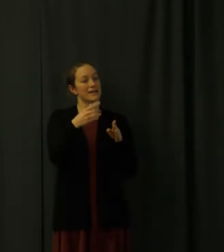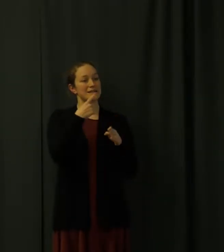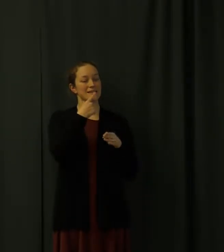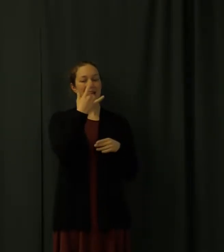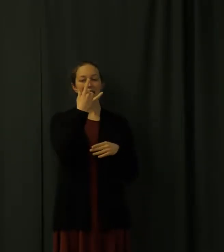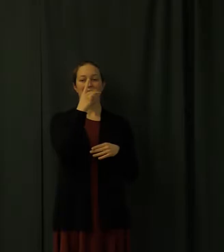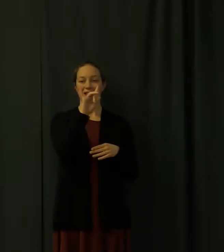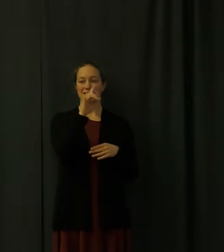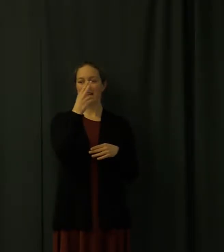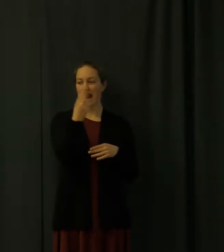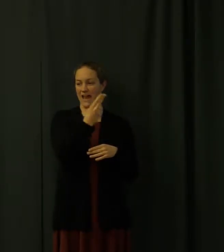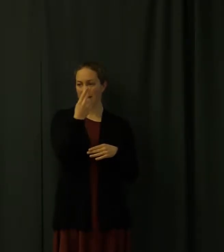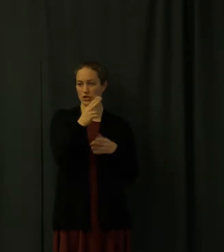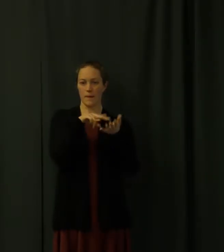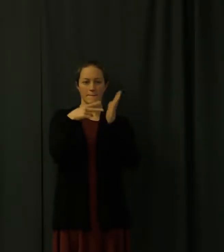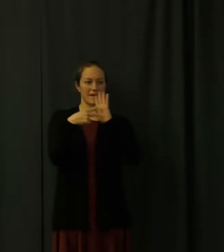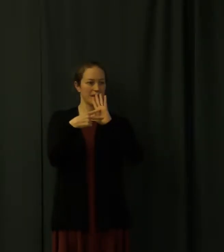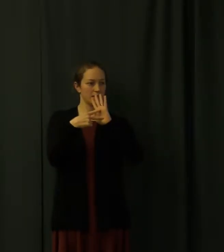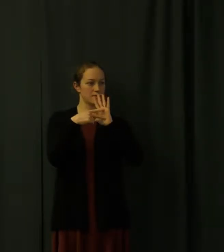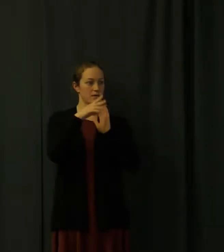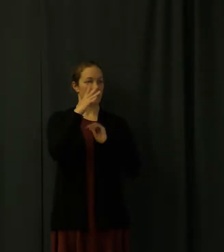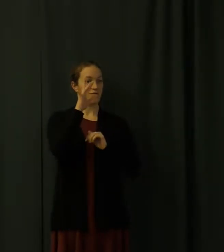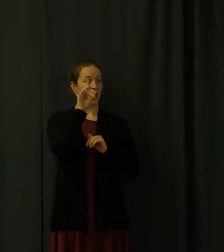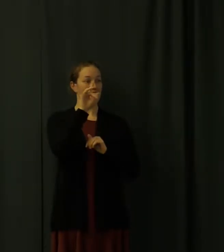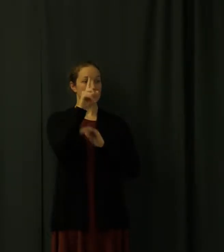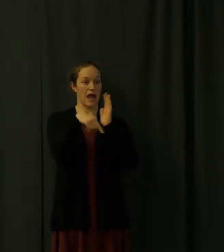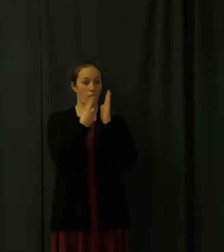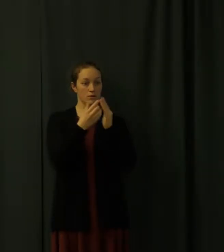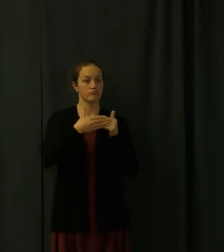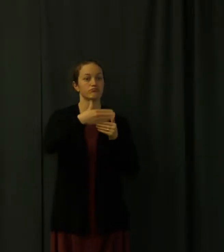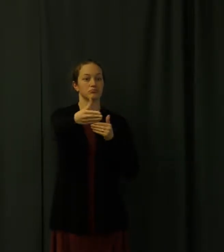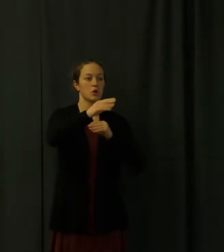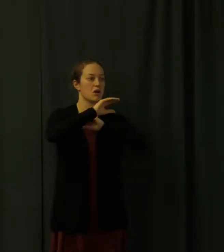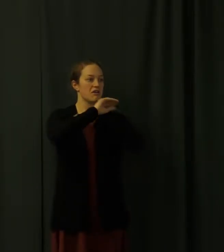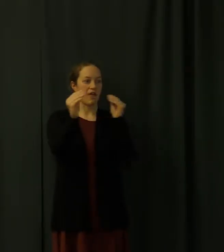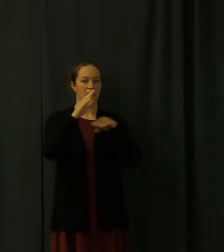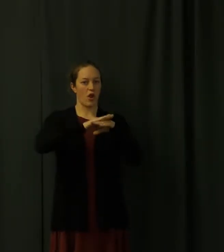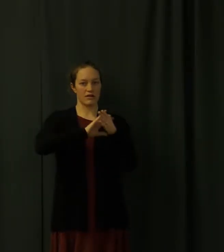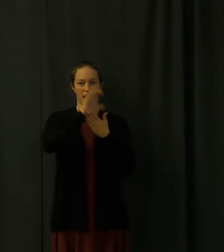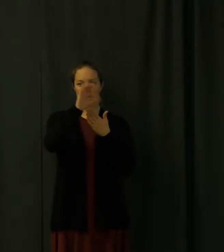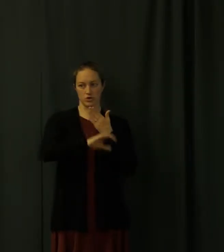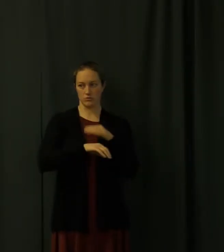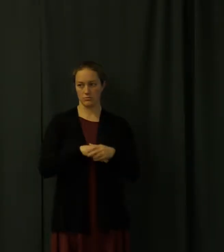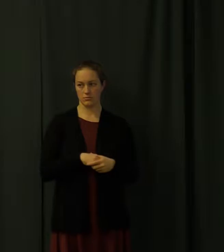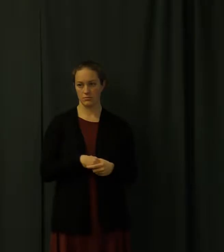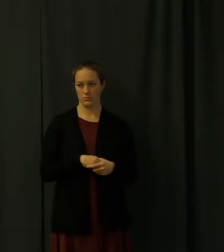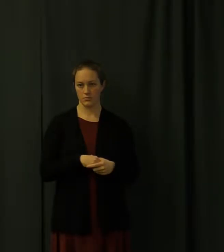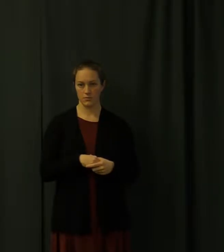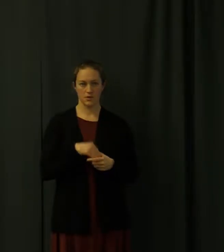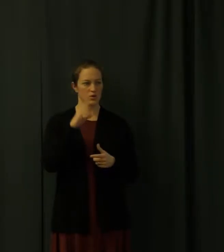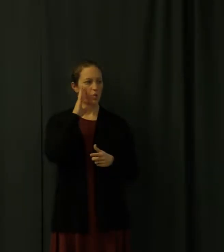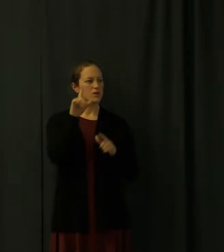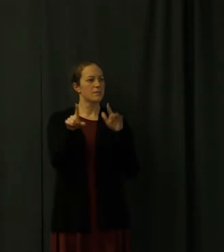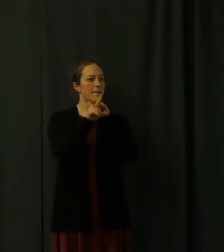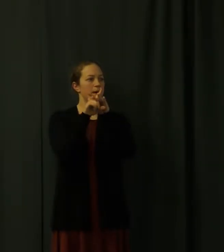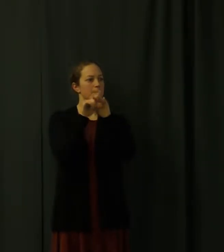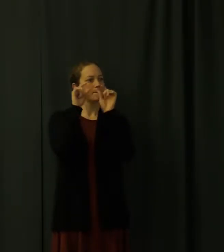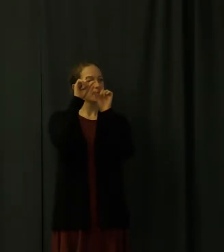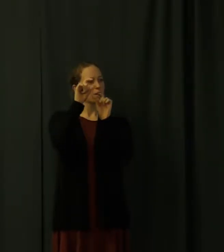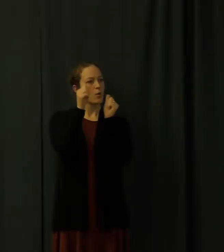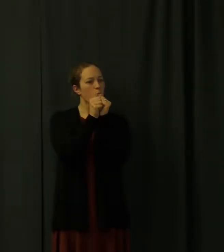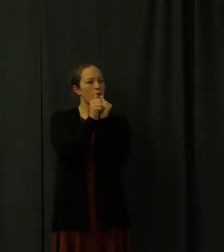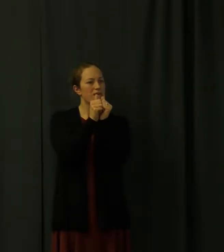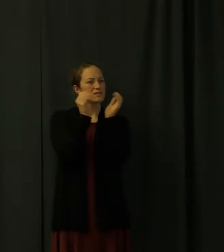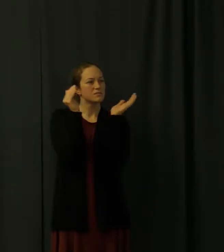18H. That means I don't have anything on my calendar for 18 more hours. Okay. So it pops up and it always has little tiny numbers